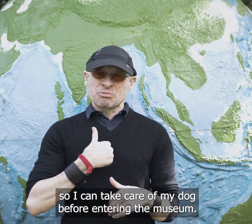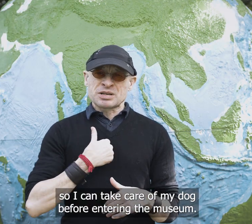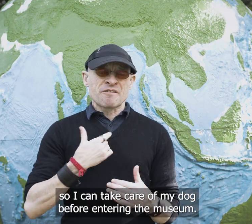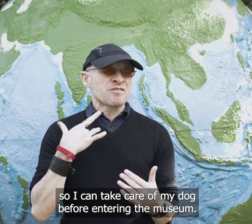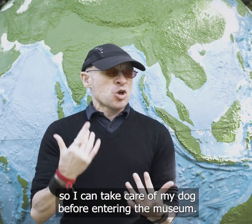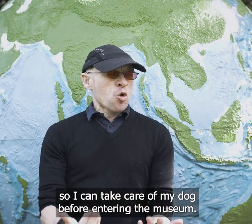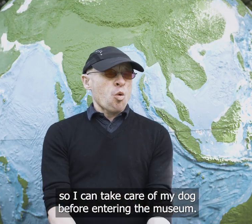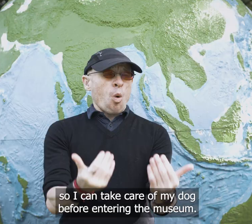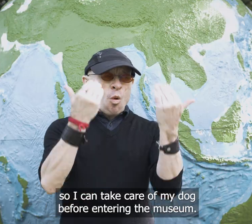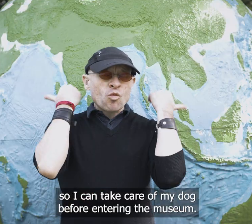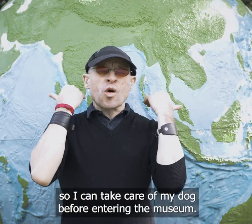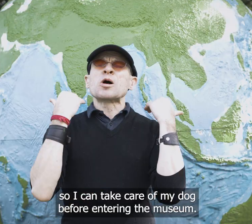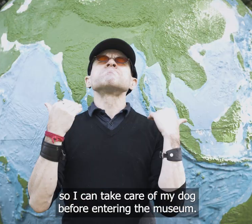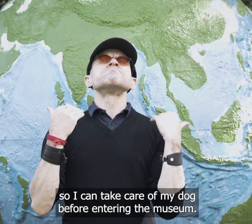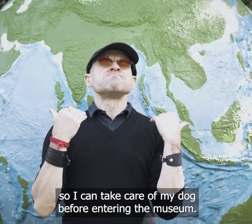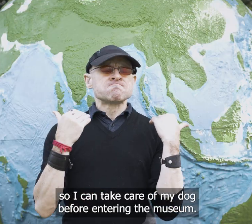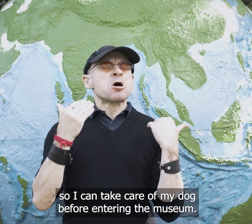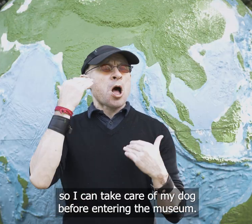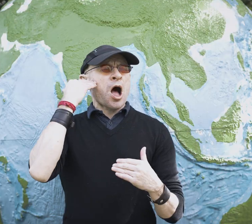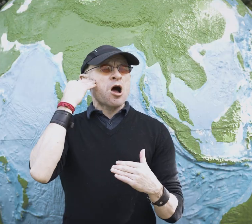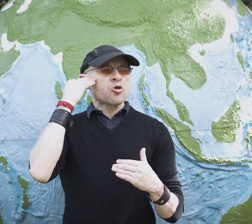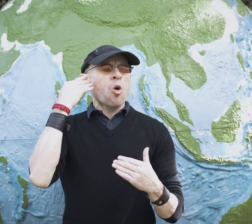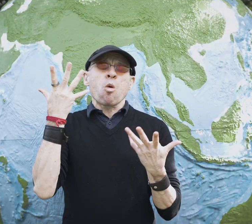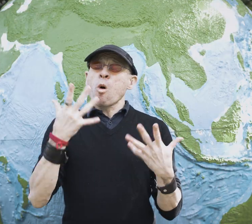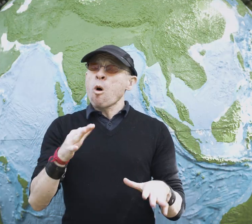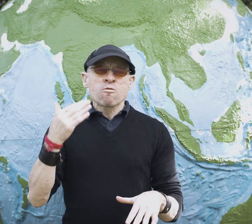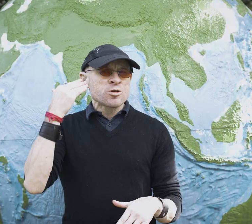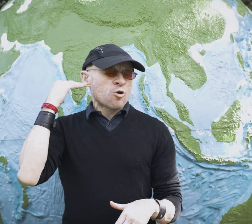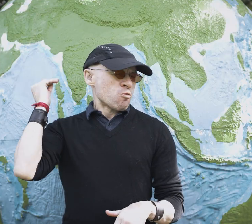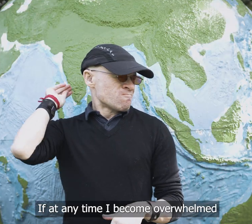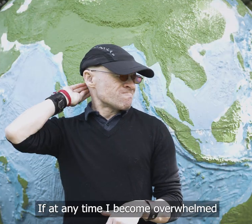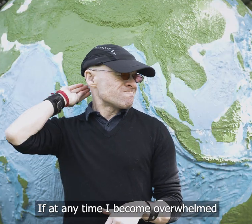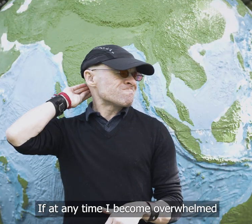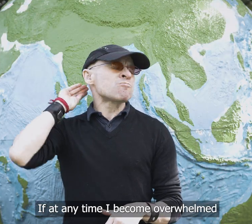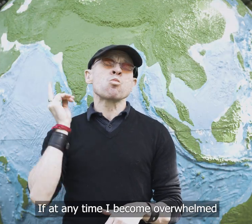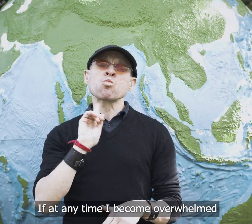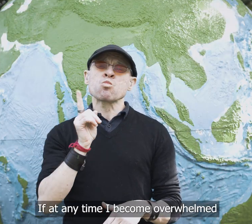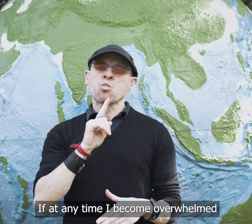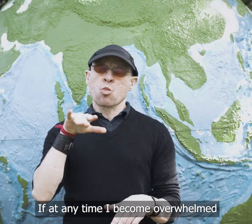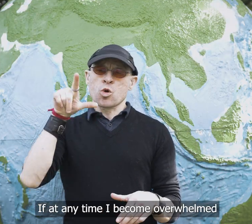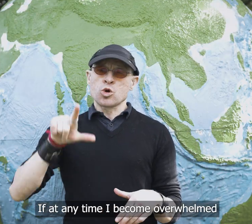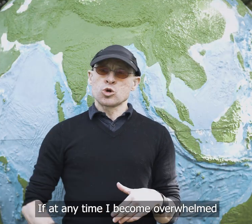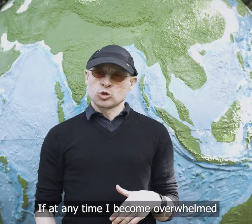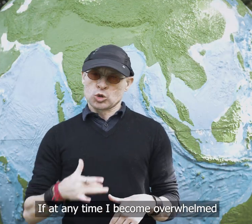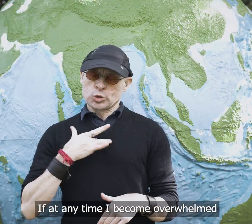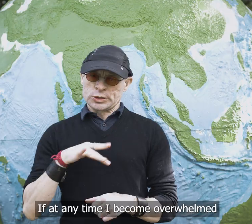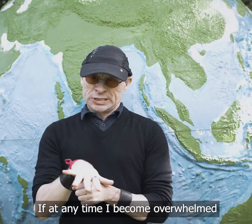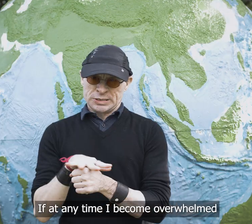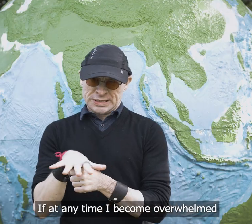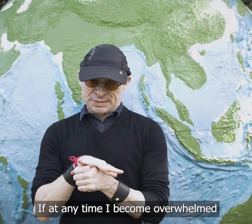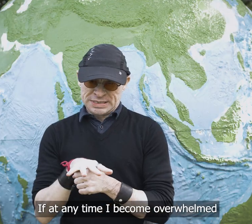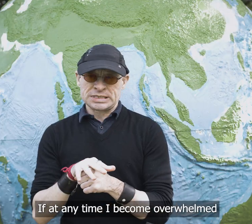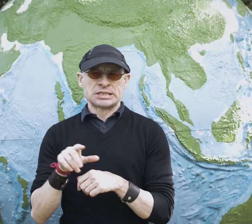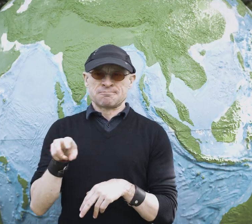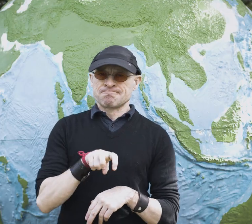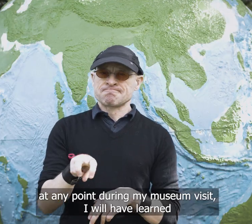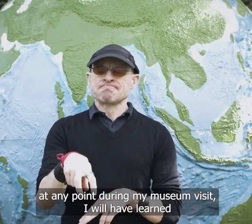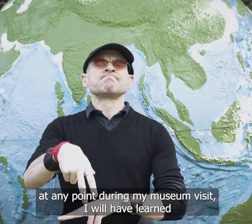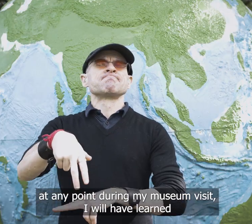dog before entering the museum. If at any time I become overwhelmed at any